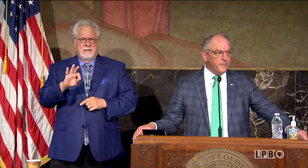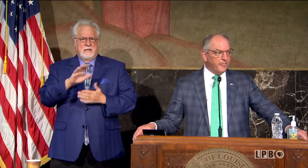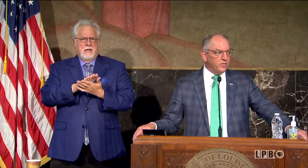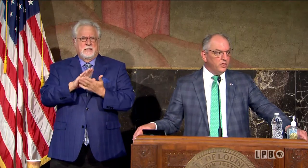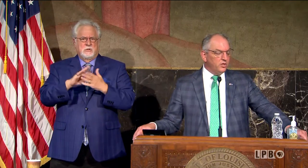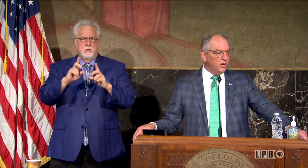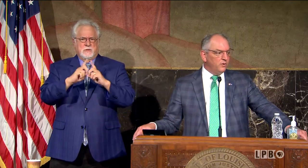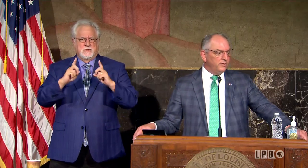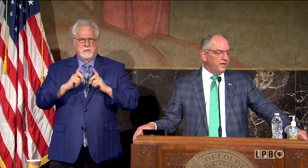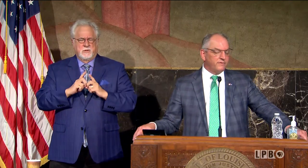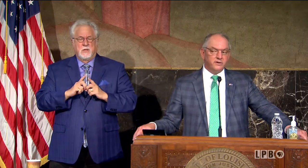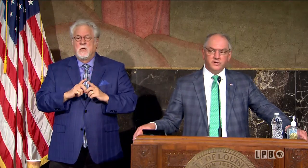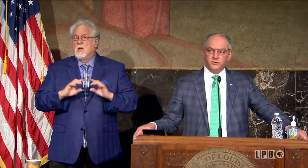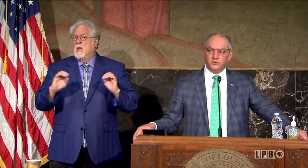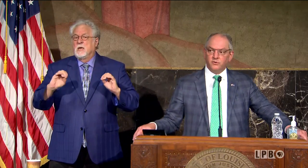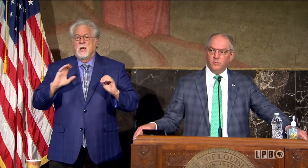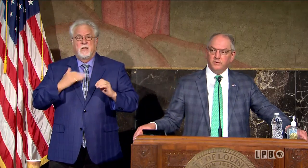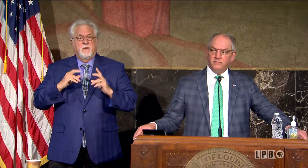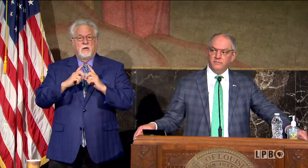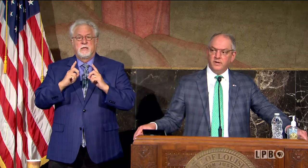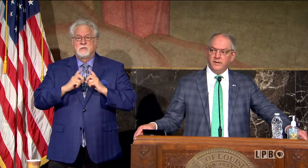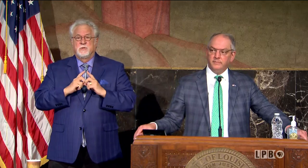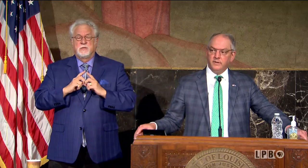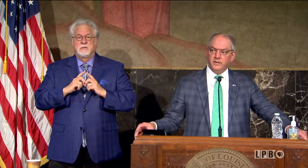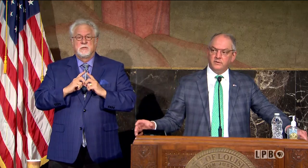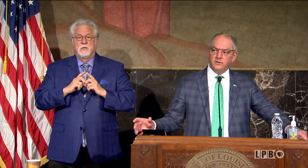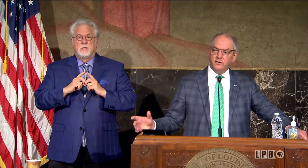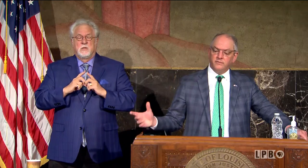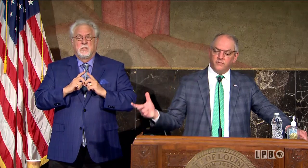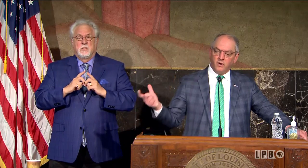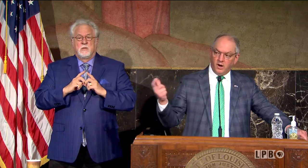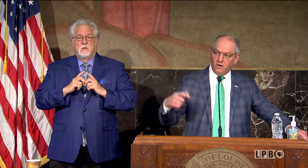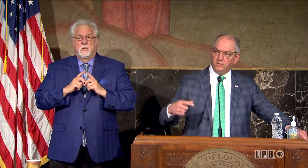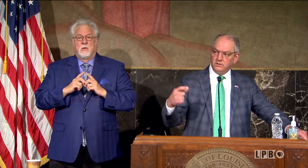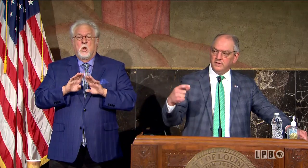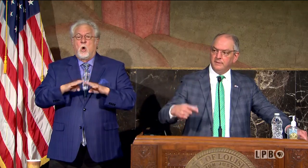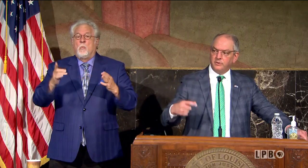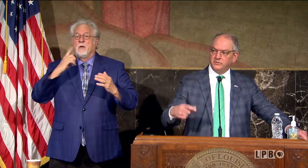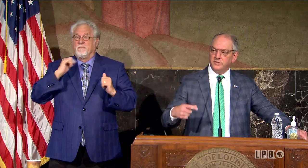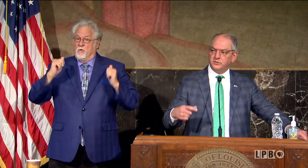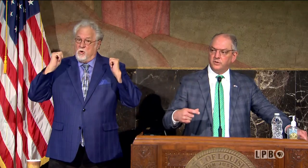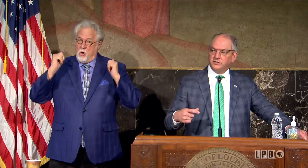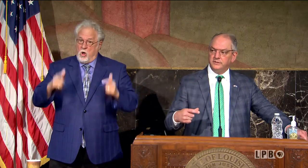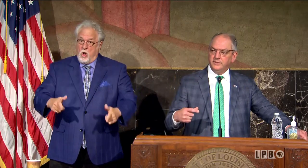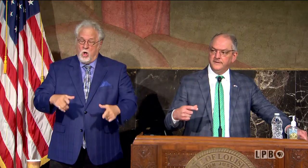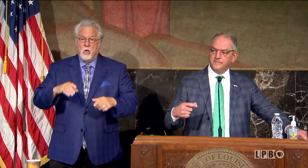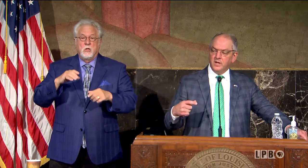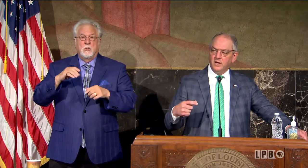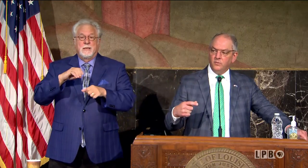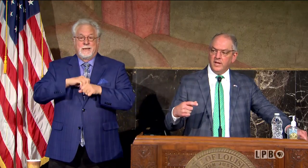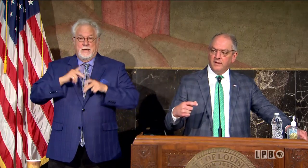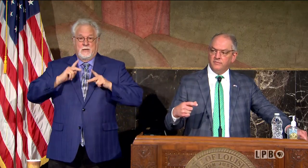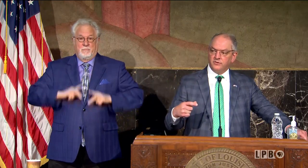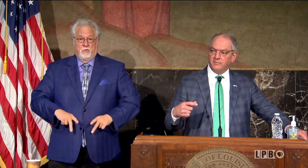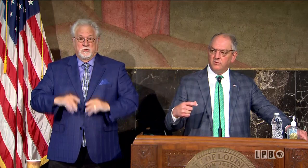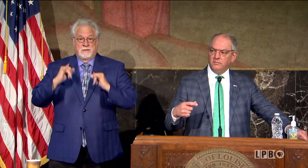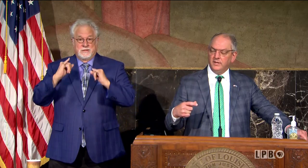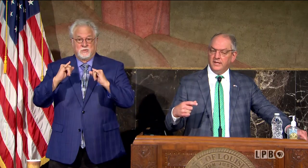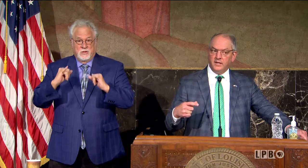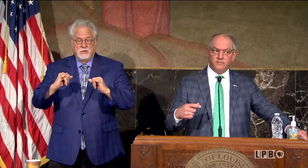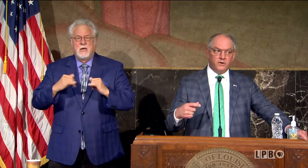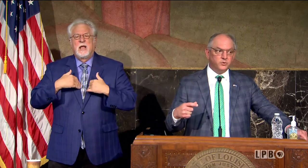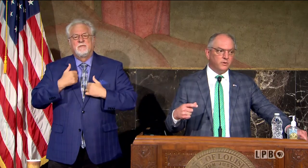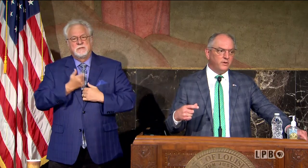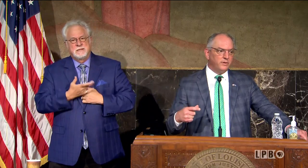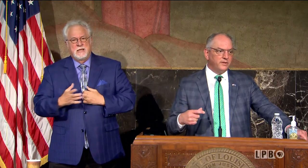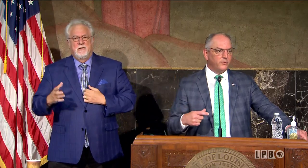districts. None of our districts are open for all in-person instruction. We have several